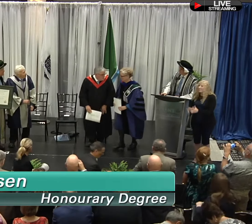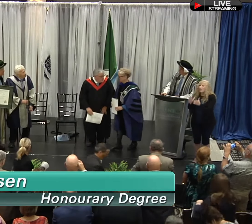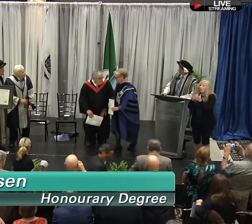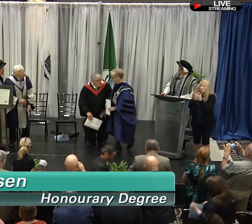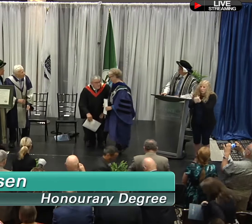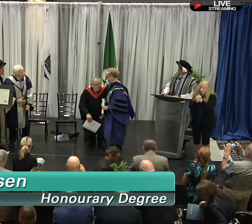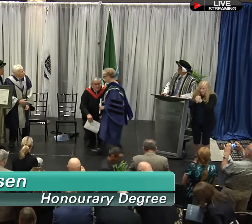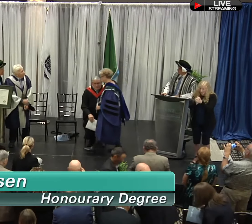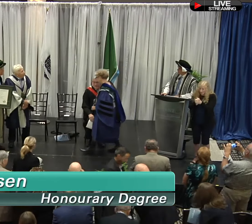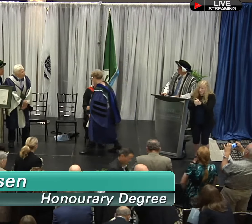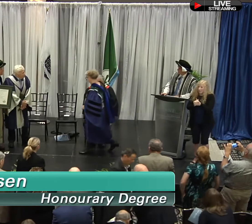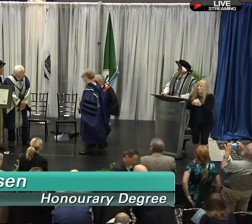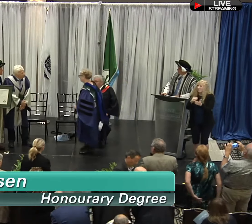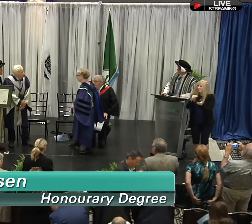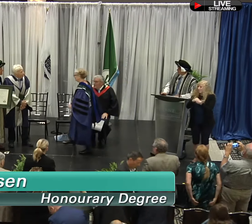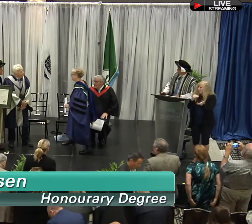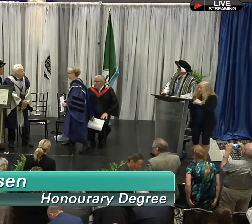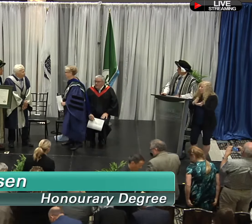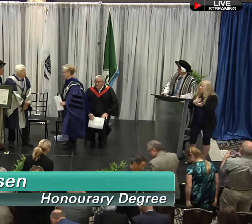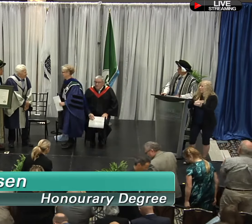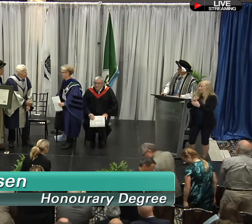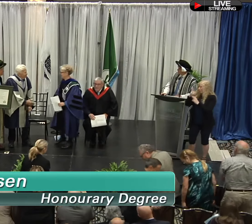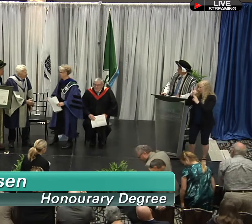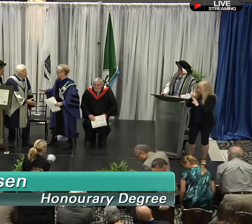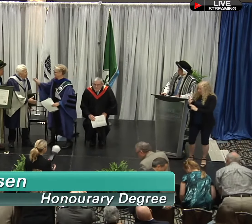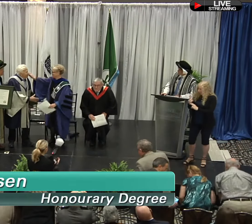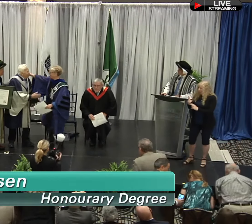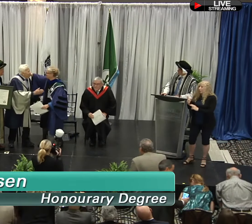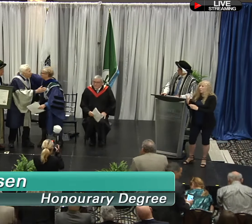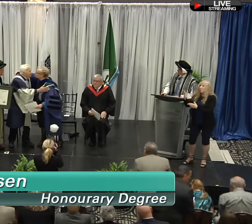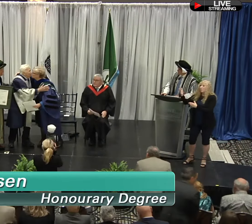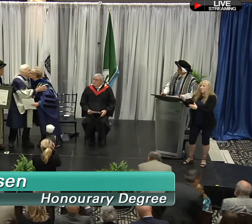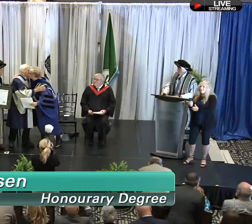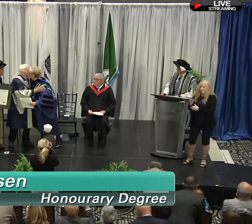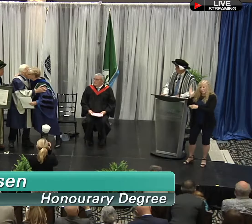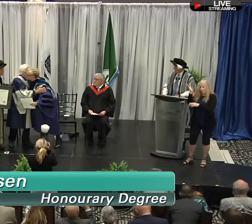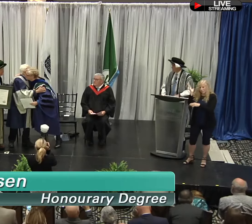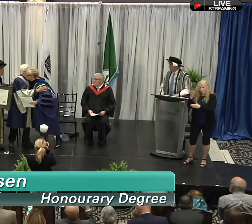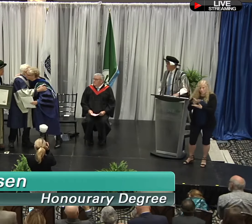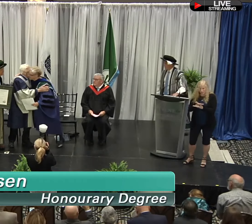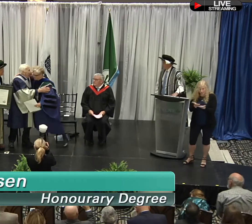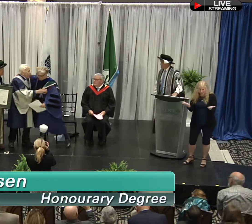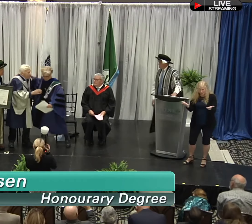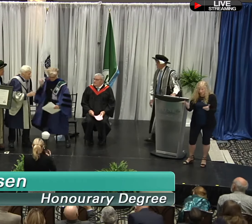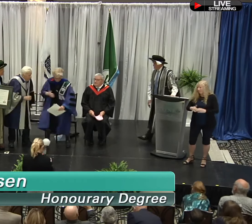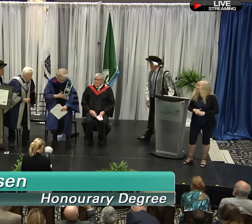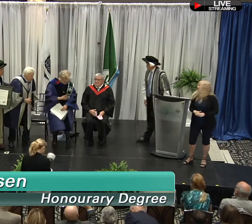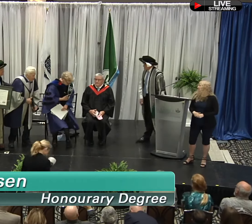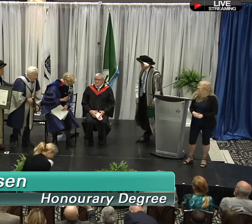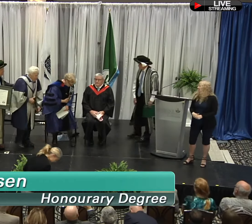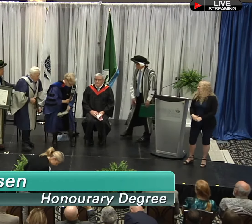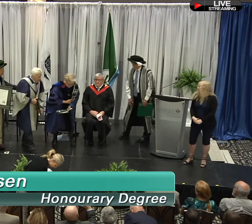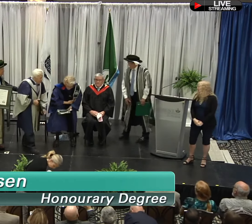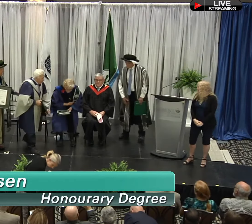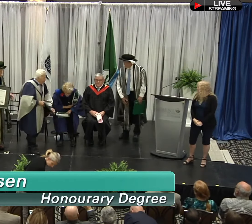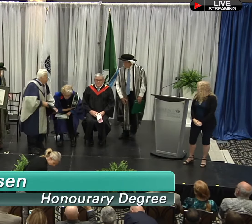Congratulations, Dr. Eisen. It's my great honor to invite you to address convocation.